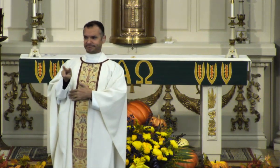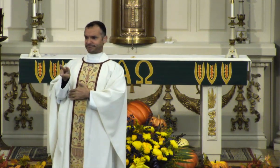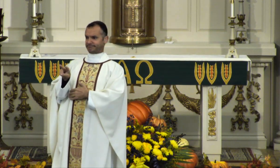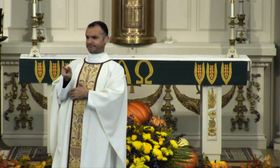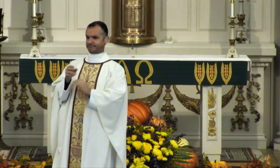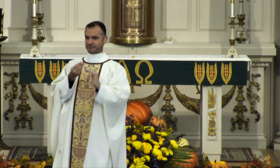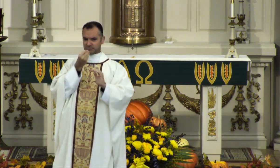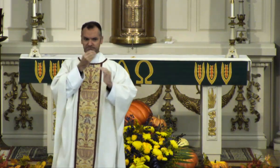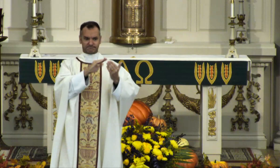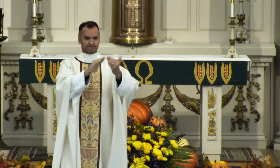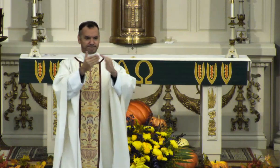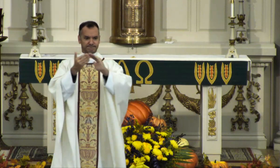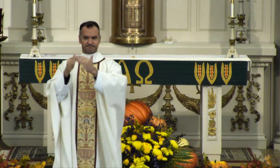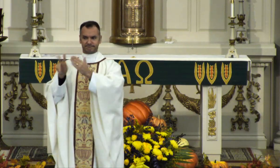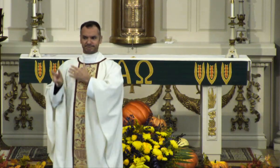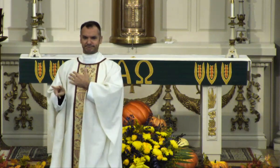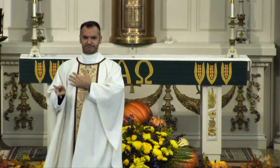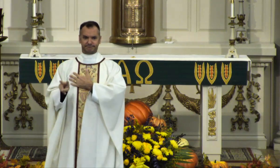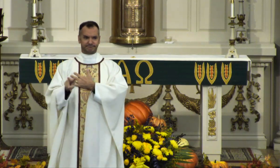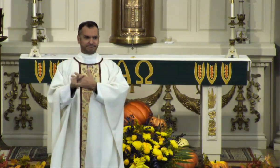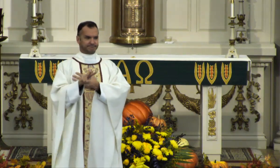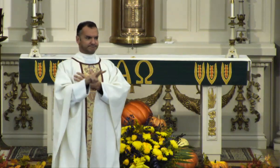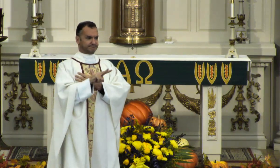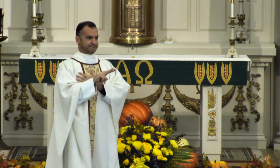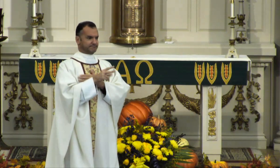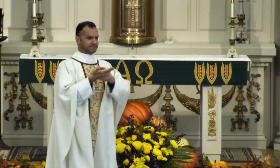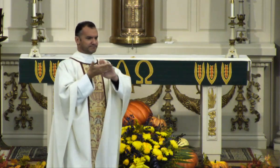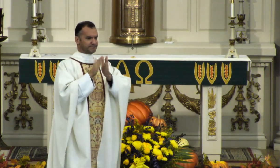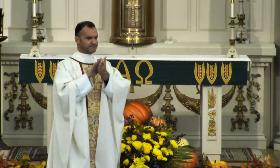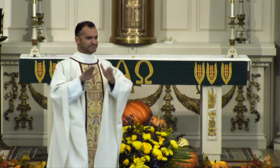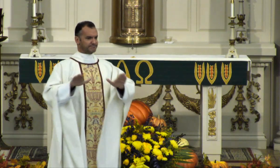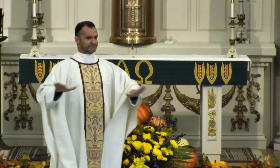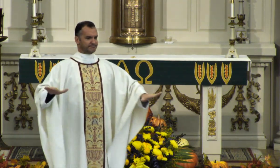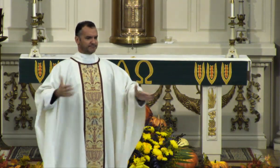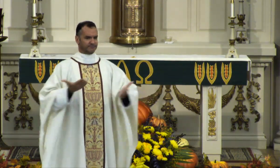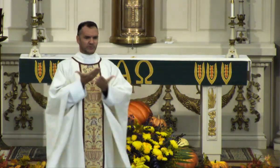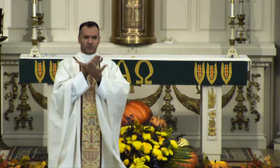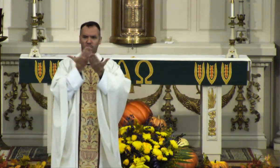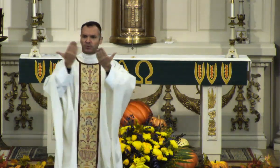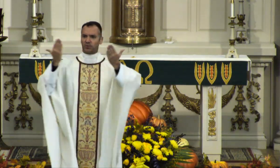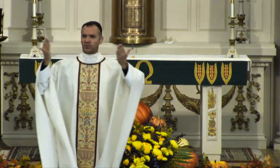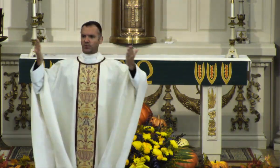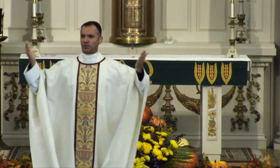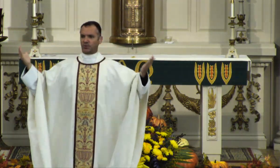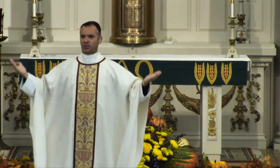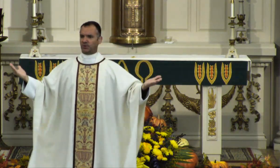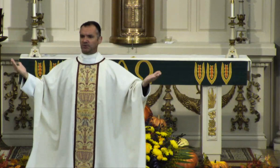We heard in the gospel today, Jesus looking out over Jerusalem,